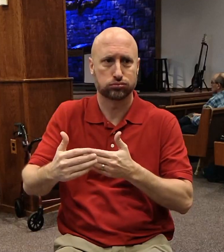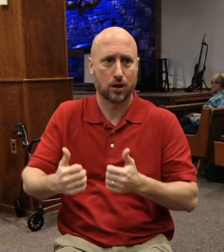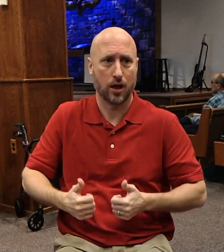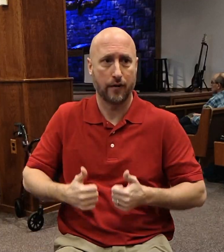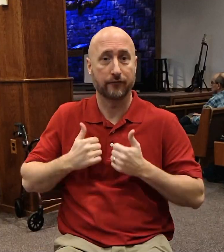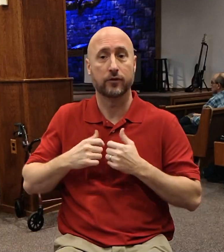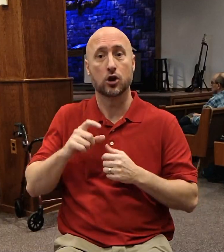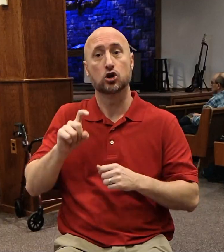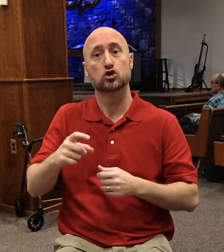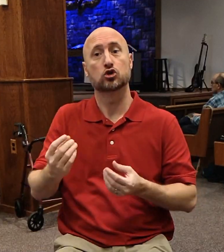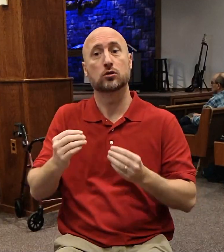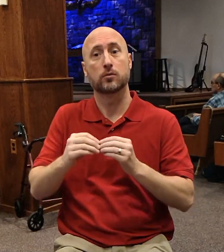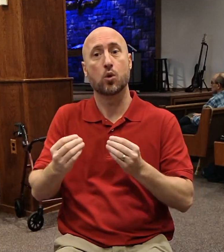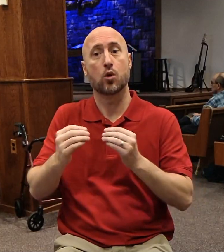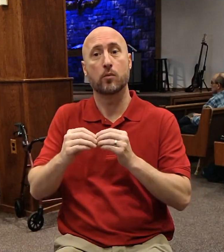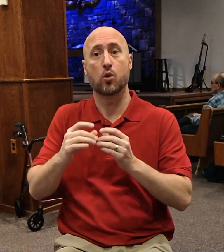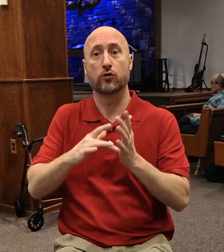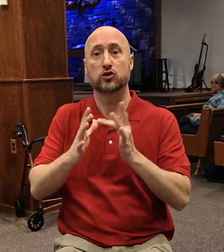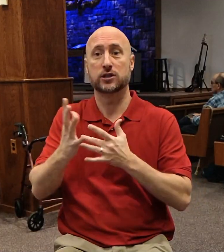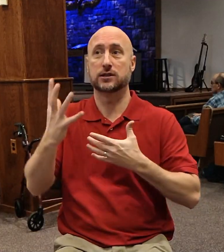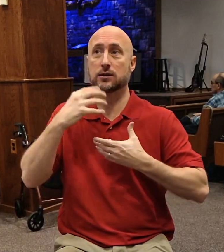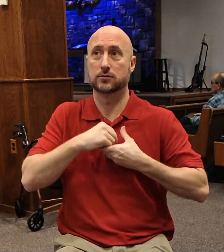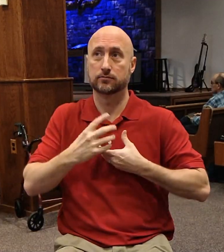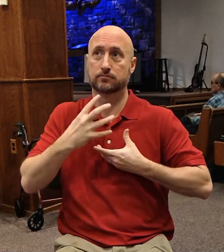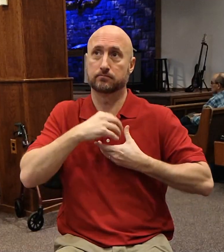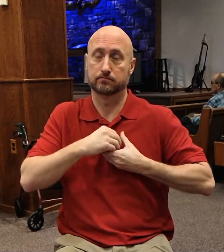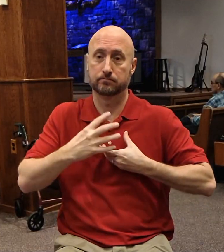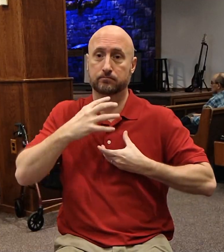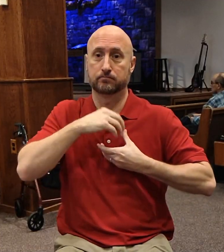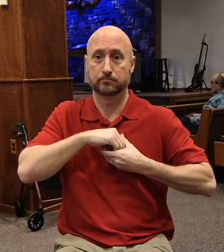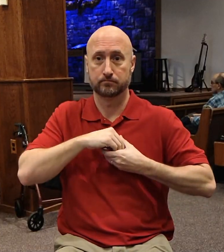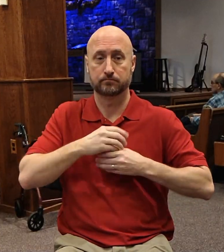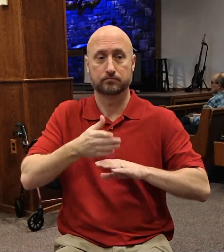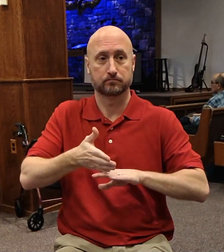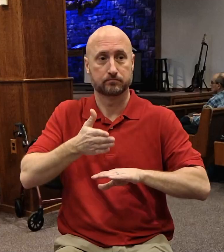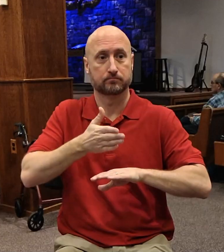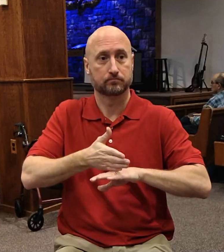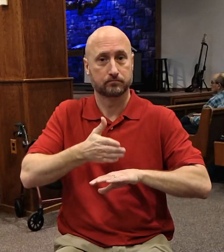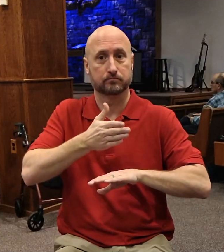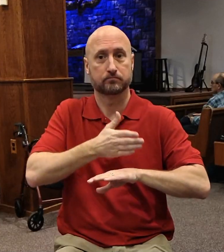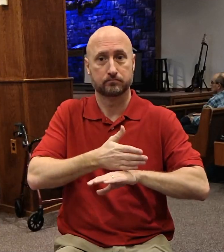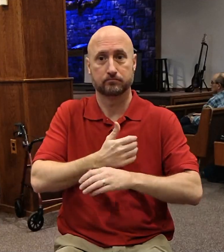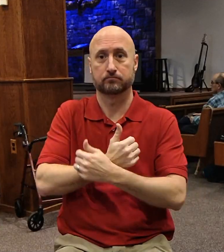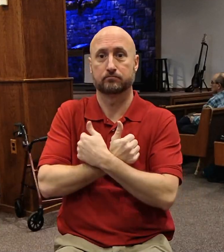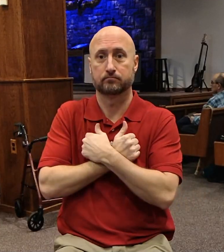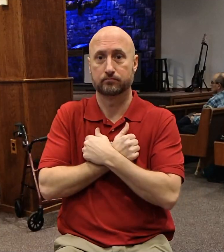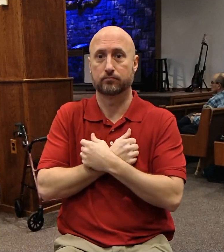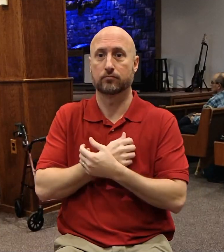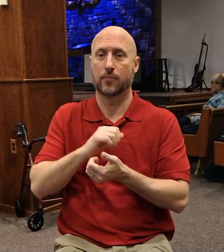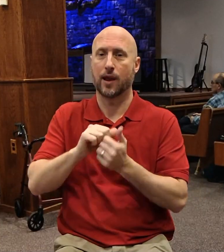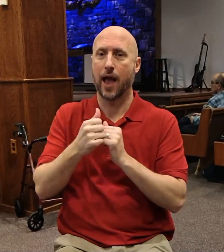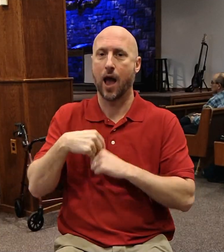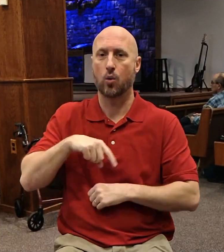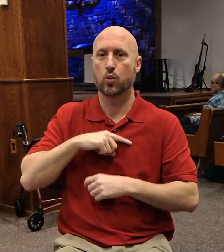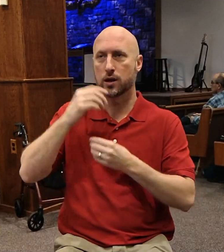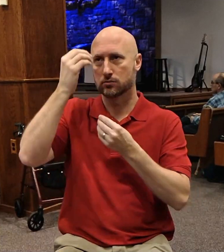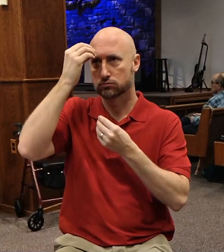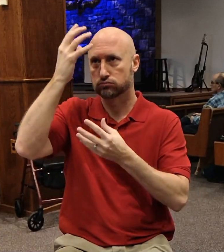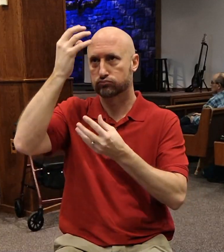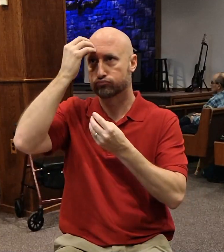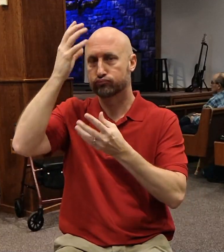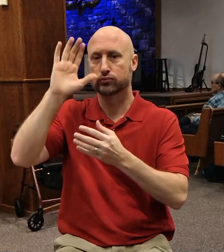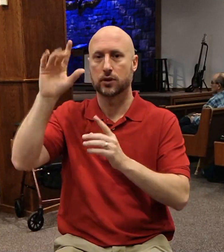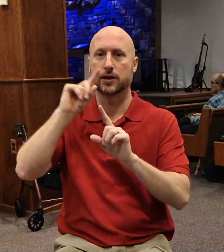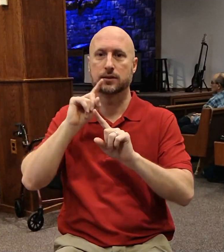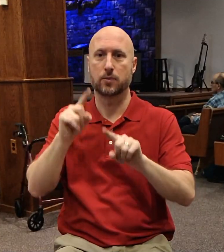Christ in us we should be doing these things better in our obedience to his commandment you know at